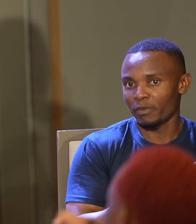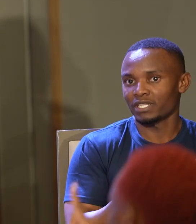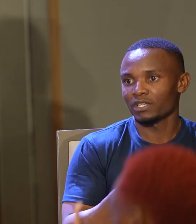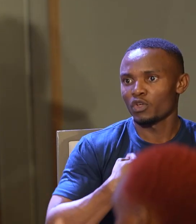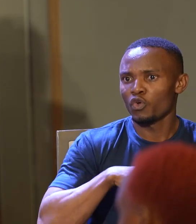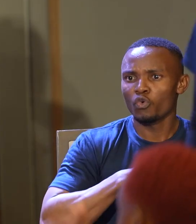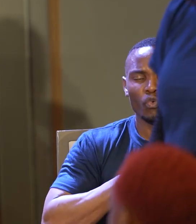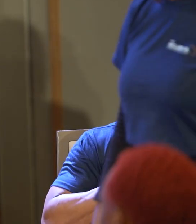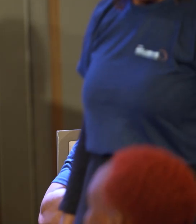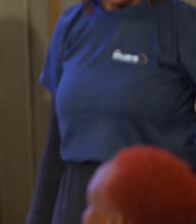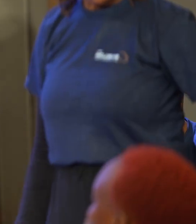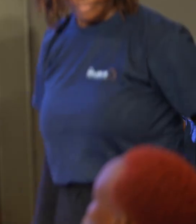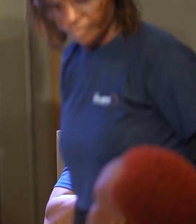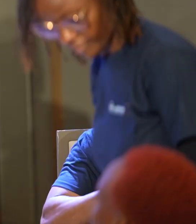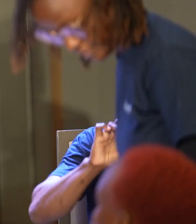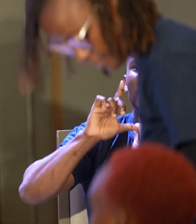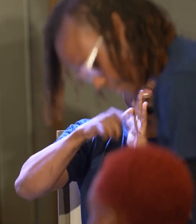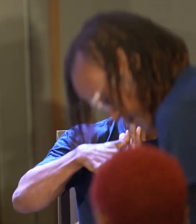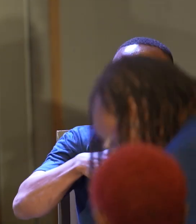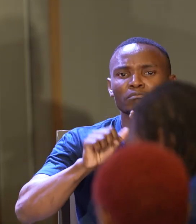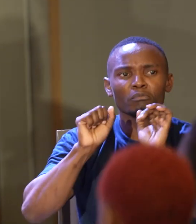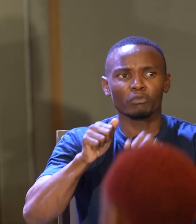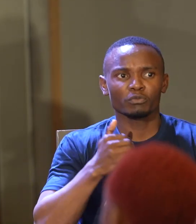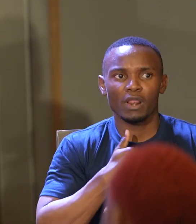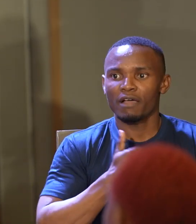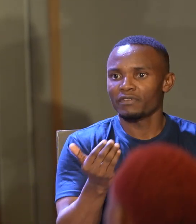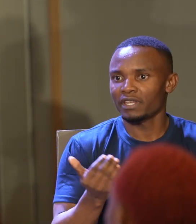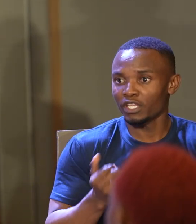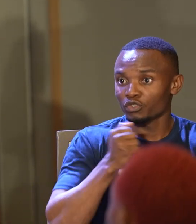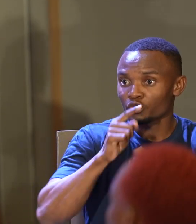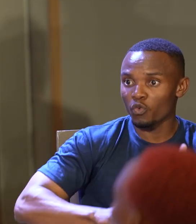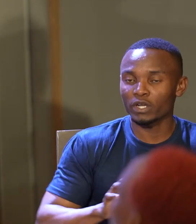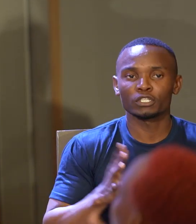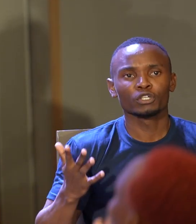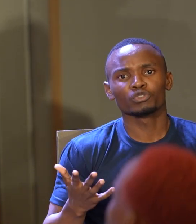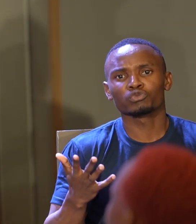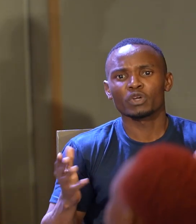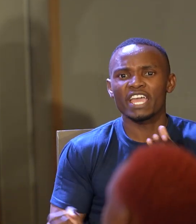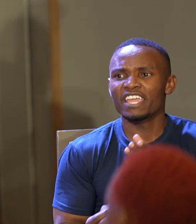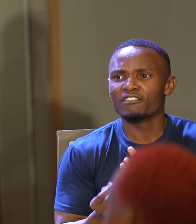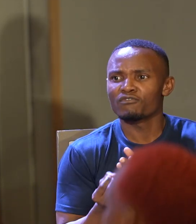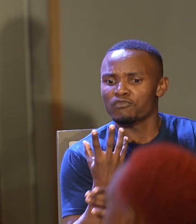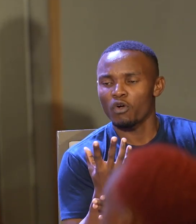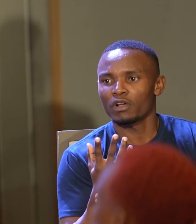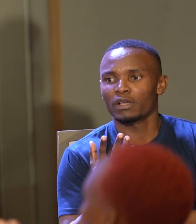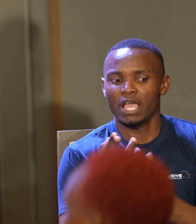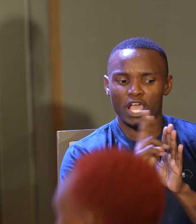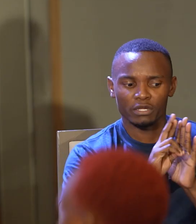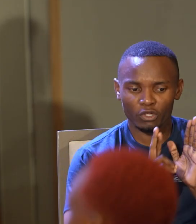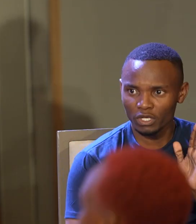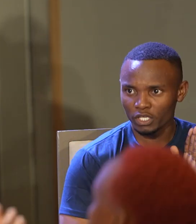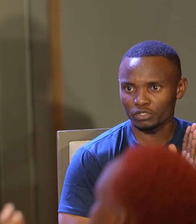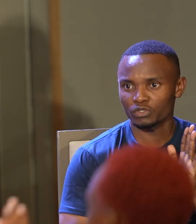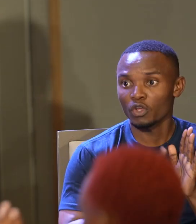we envisage that at one point there would be need to invoke regulations